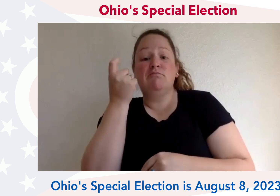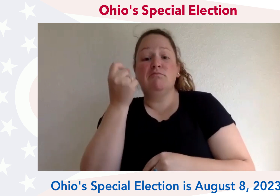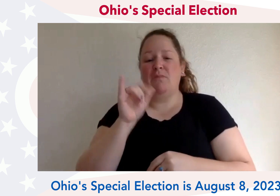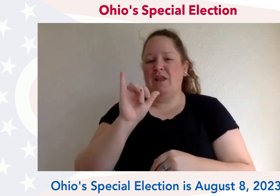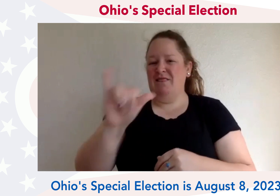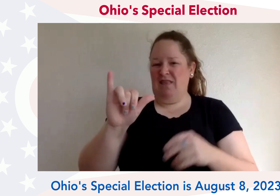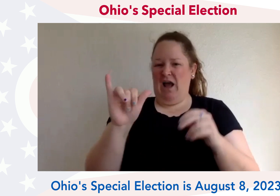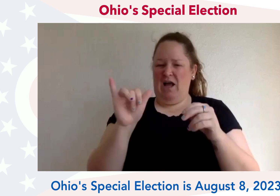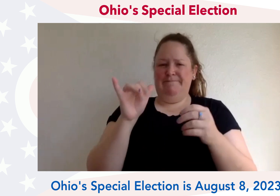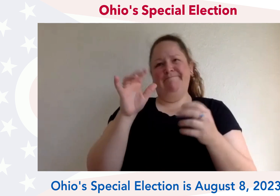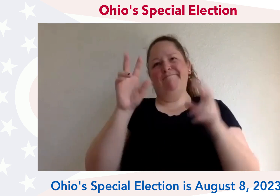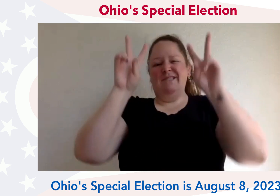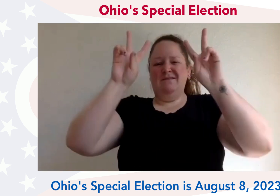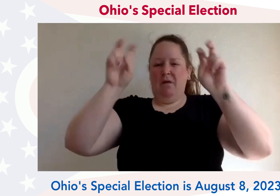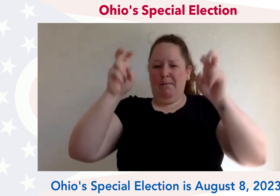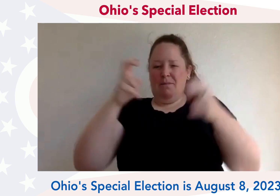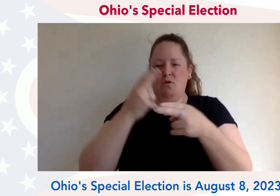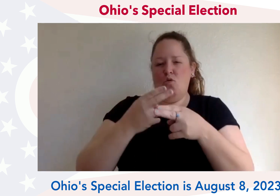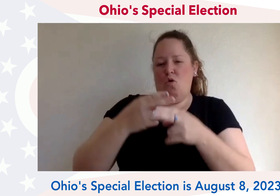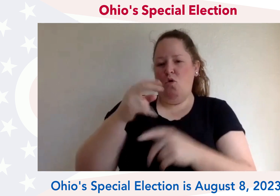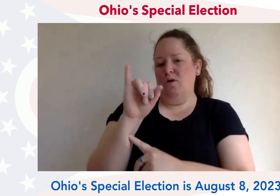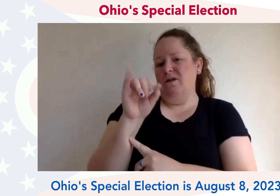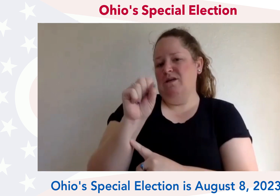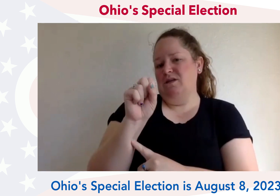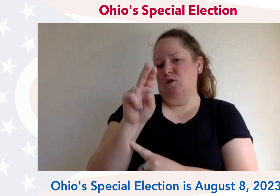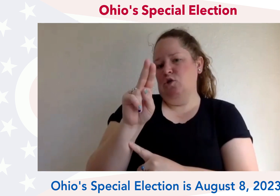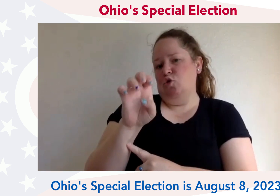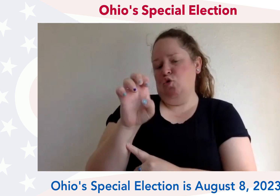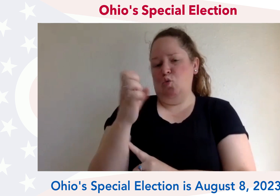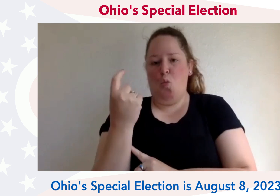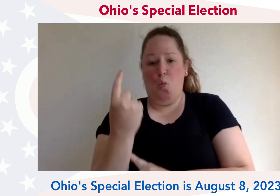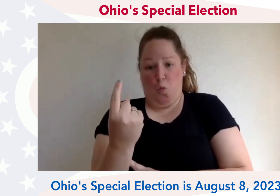to get that issue to be voted upon.